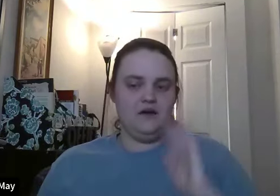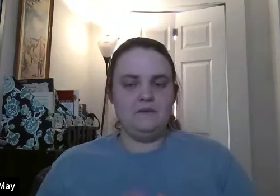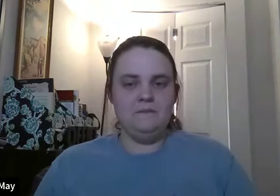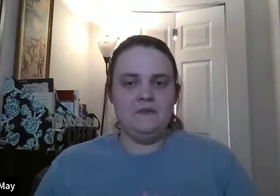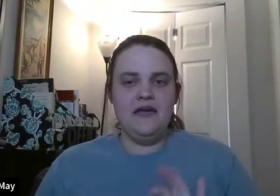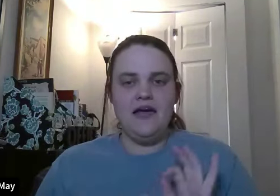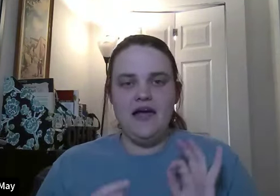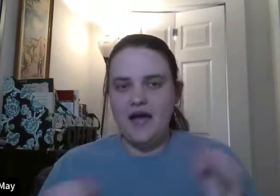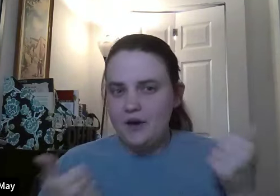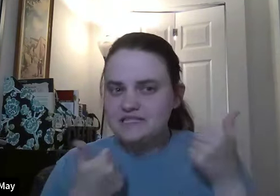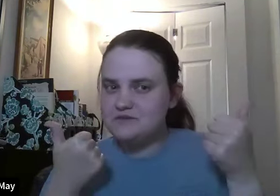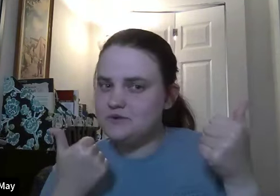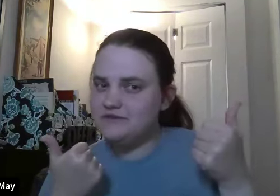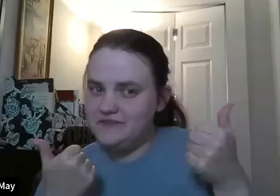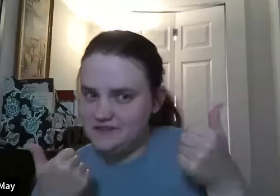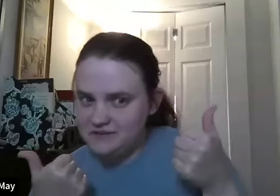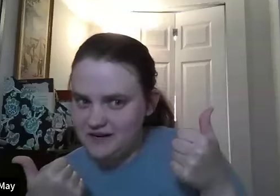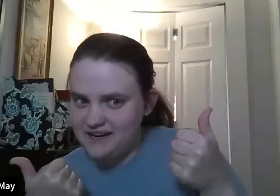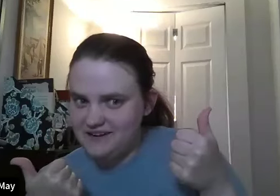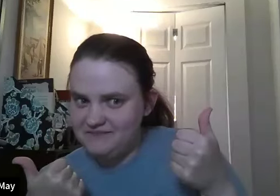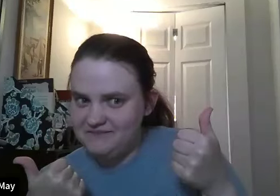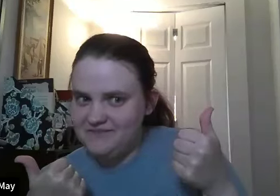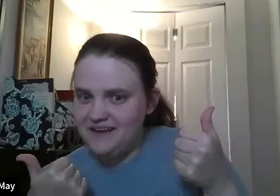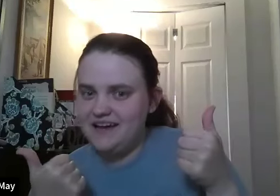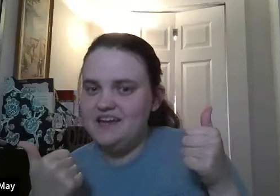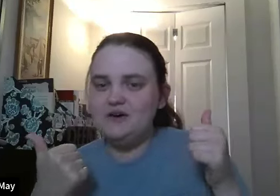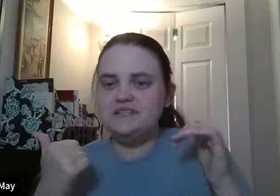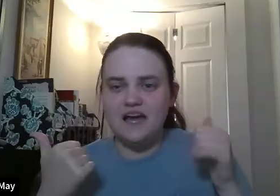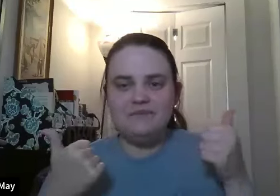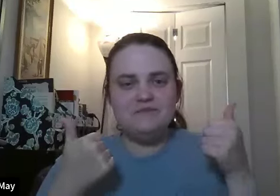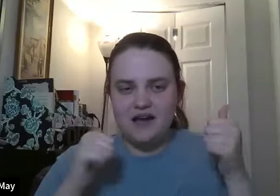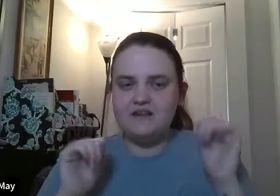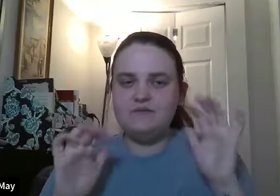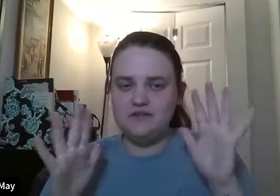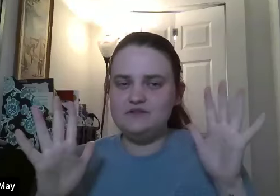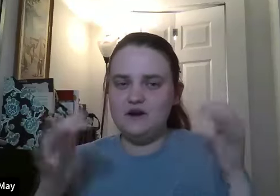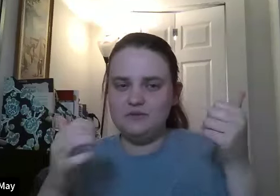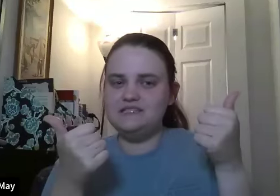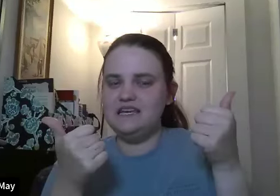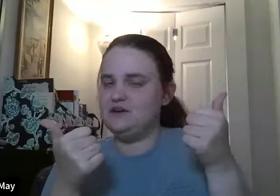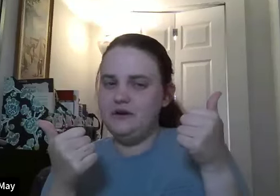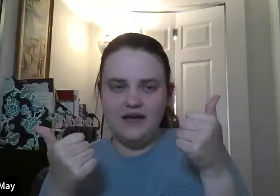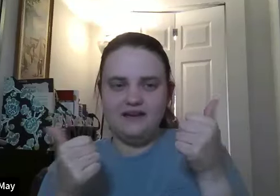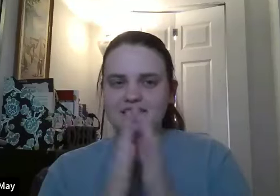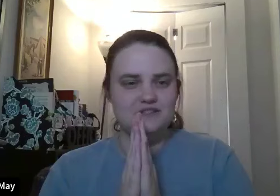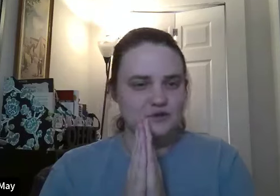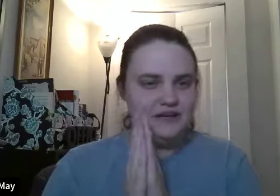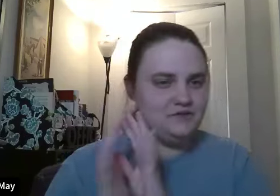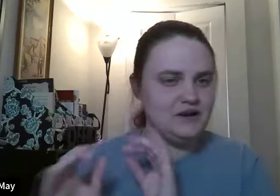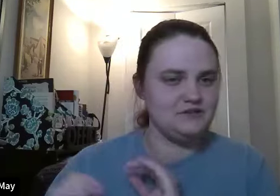Okay. How is everyone feeling right now? I know time can be kind of one of those hard ones. It's okay. It's totally, if you guys are